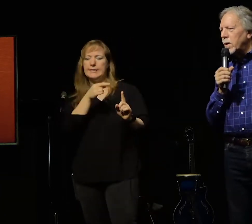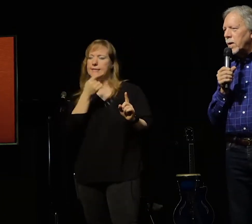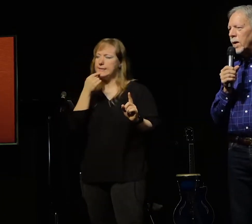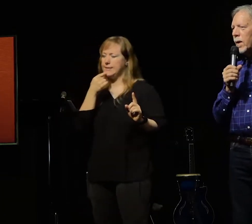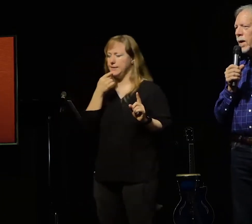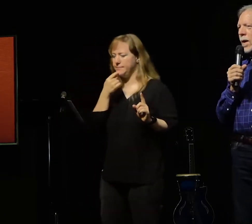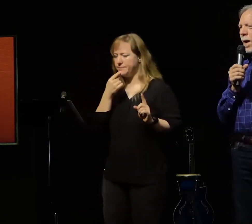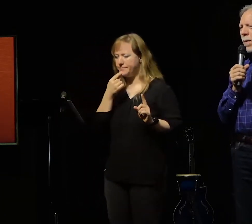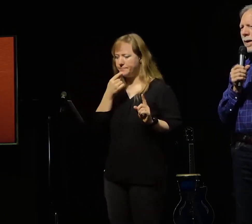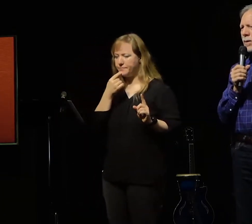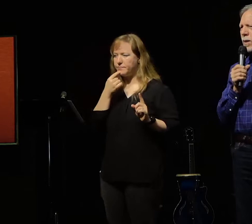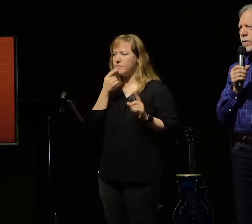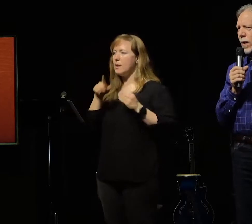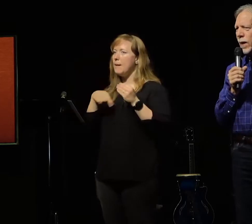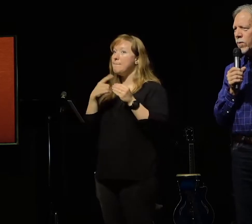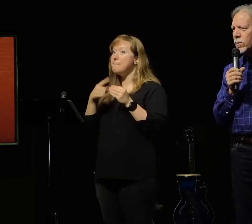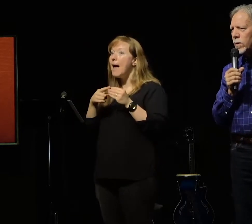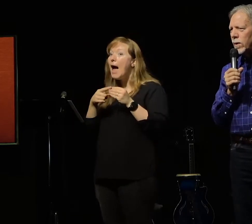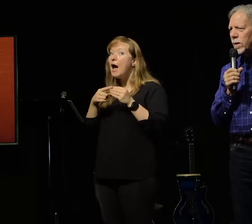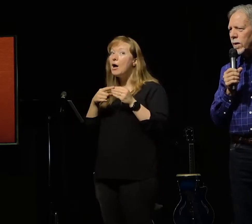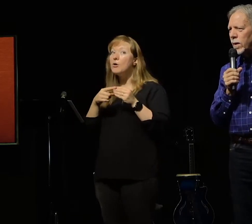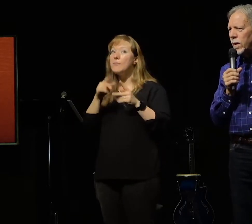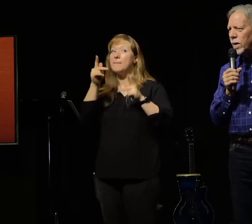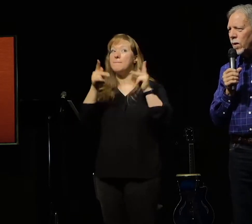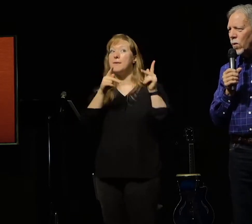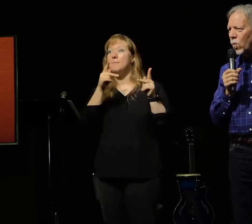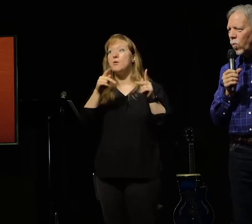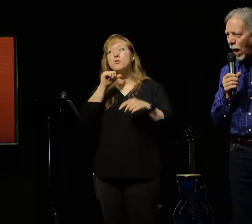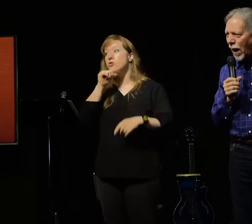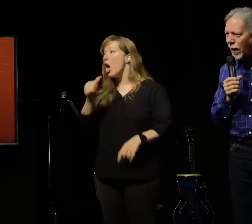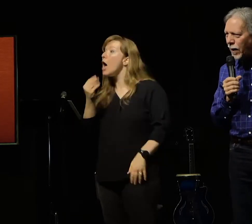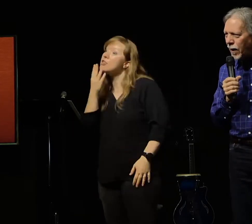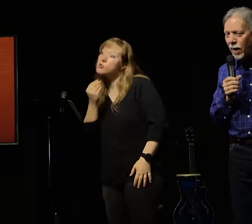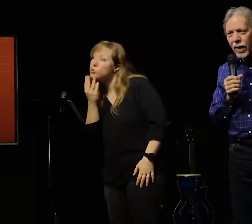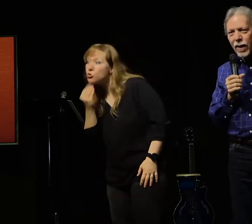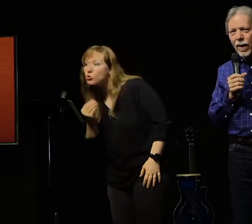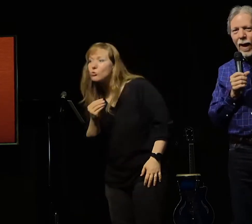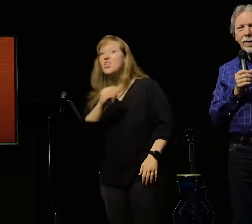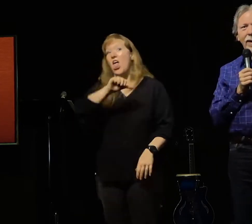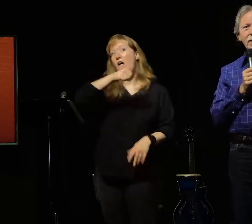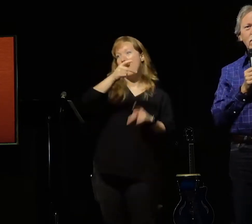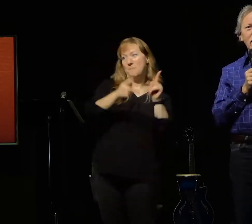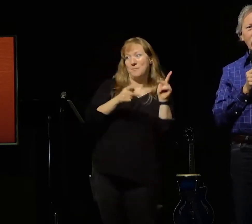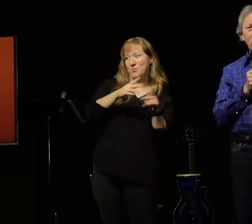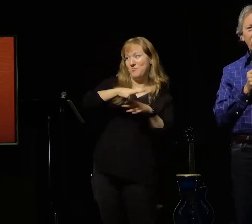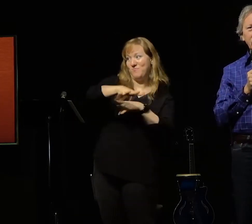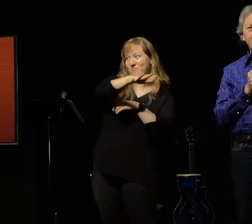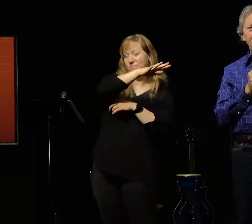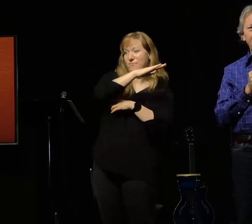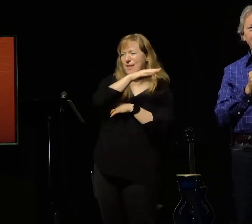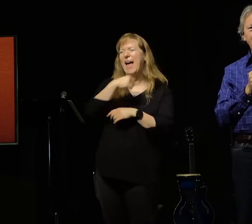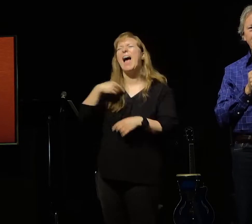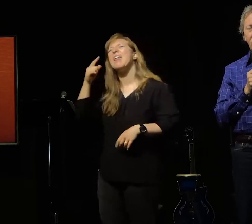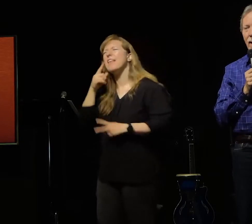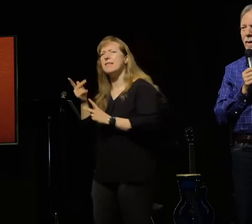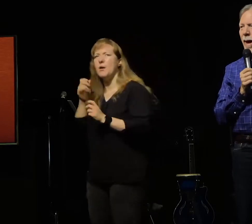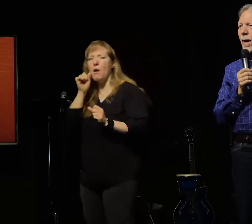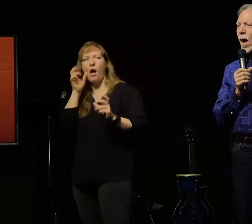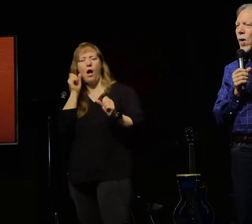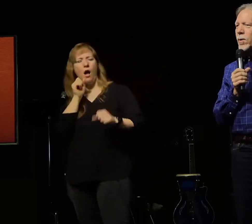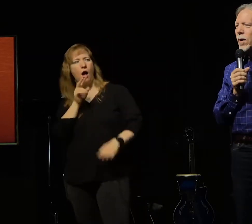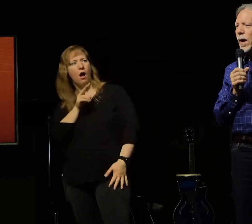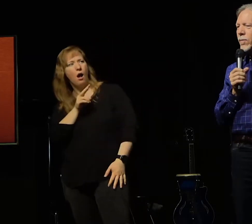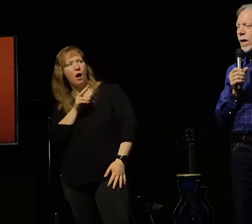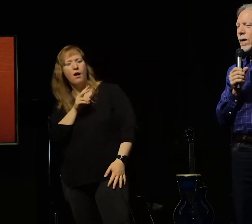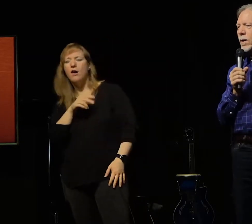scripture about the Gentiles. What? I think that's what they were amazed about. They,